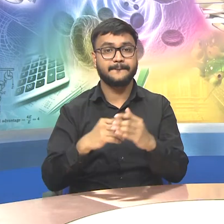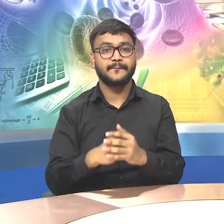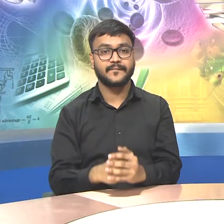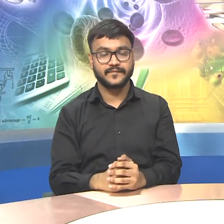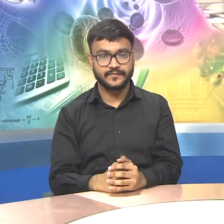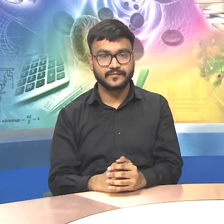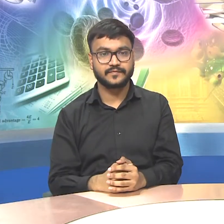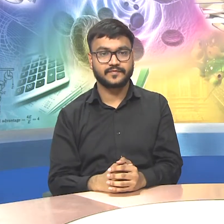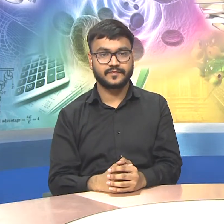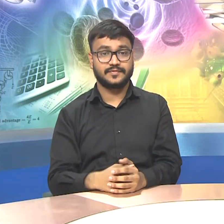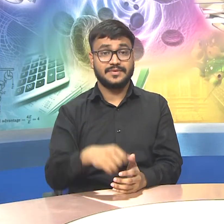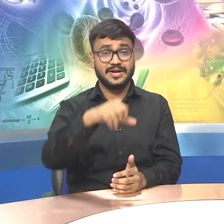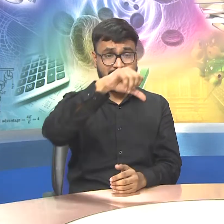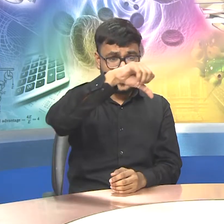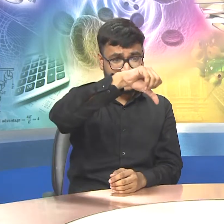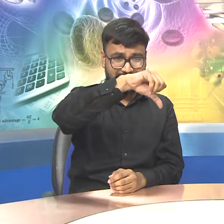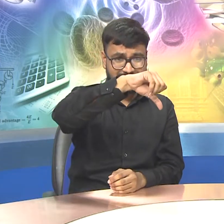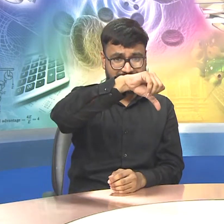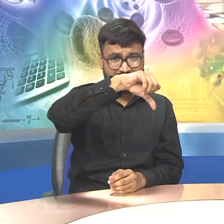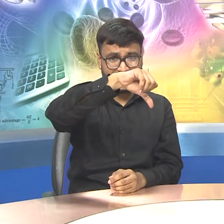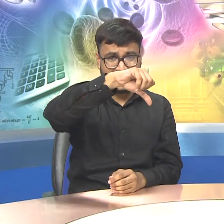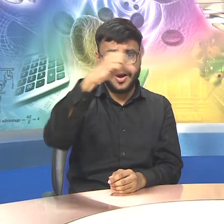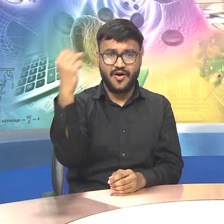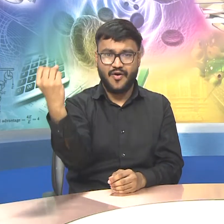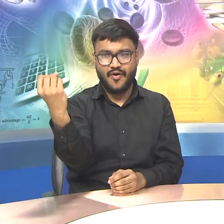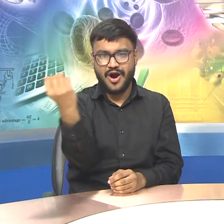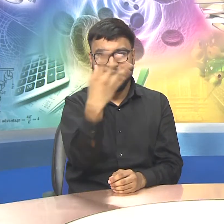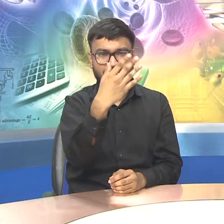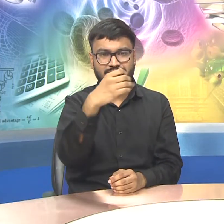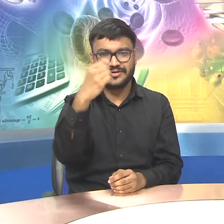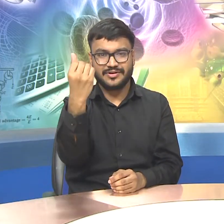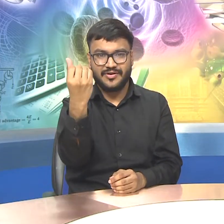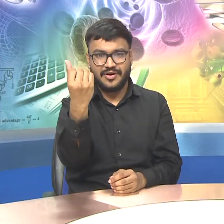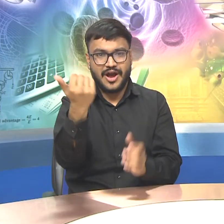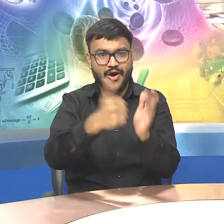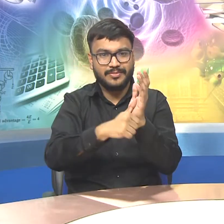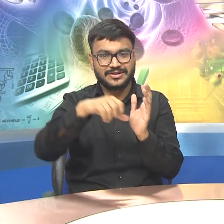And next is same for the 8 months.